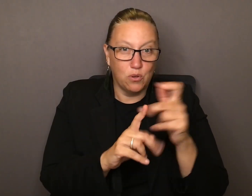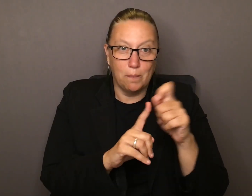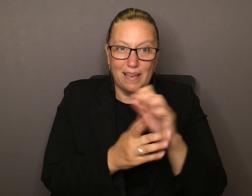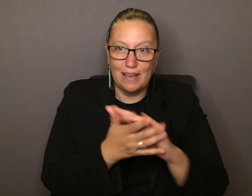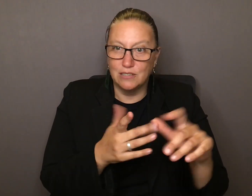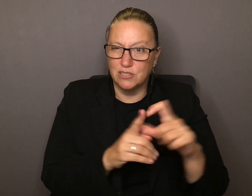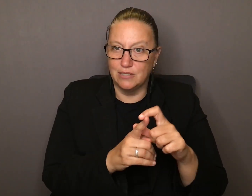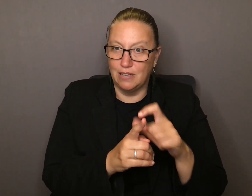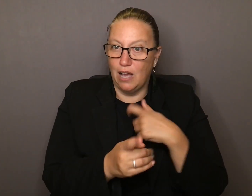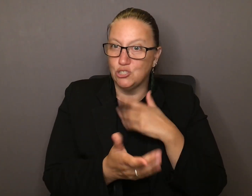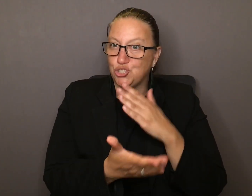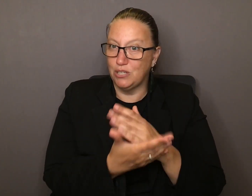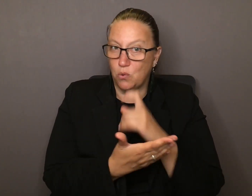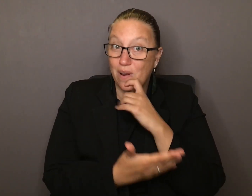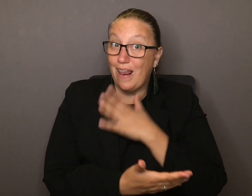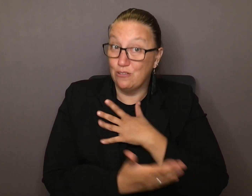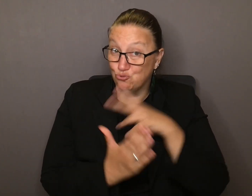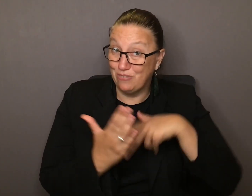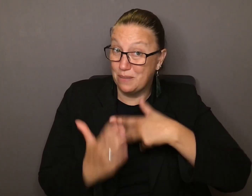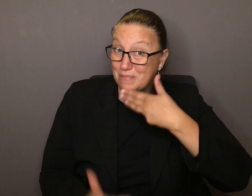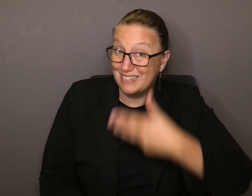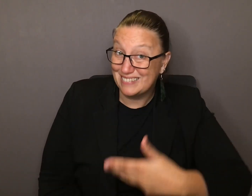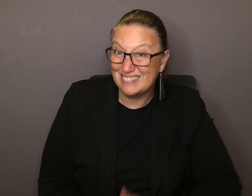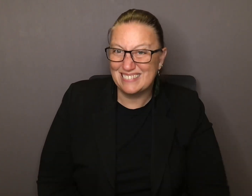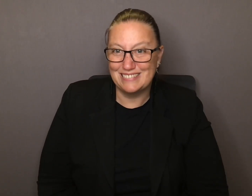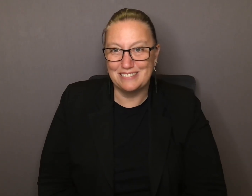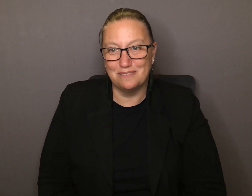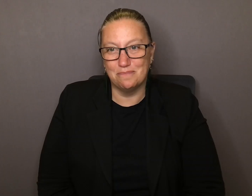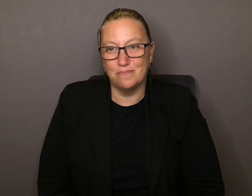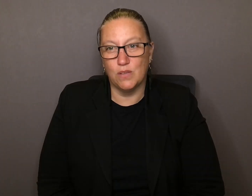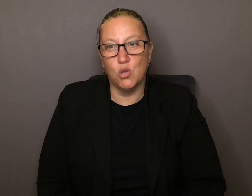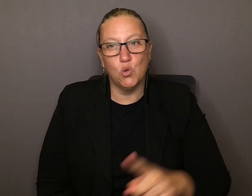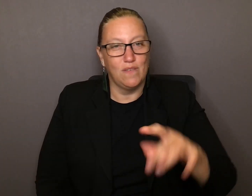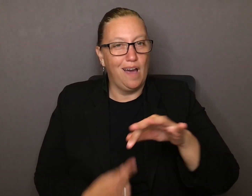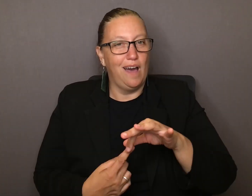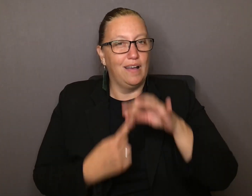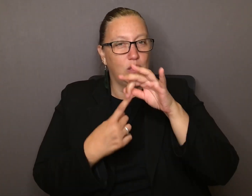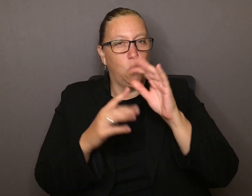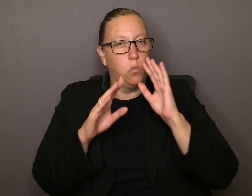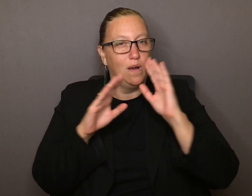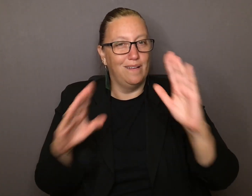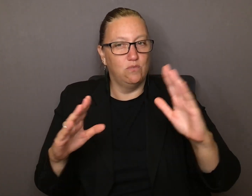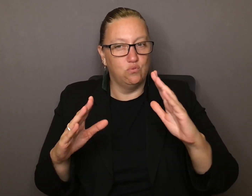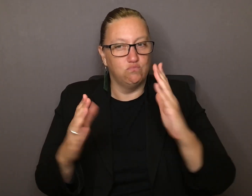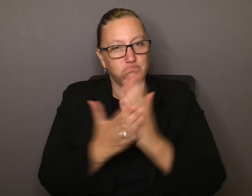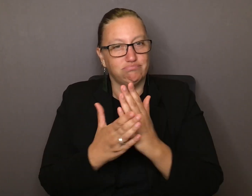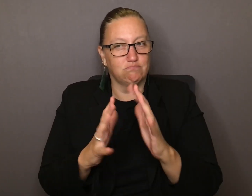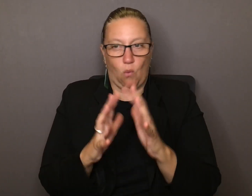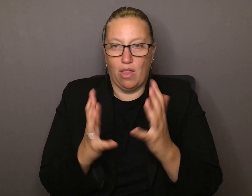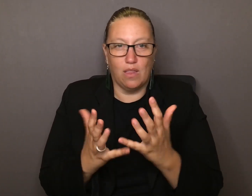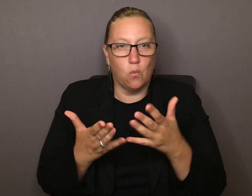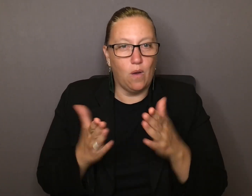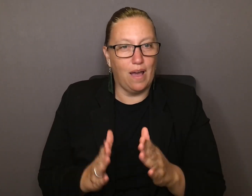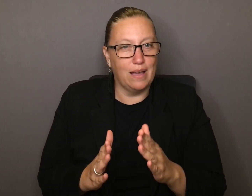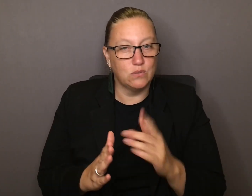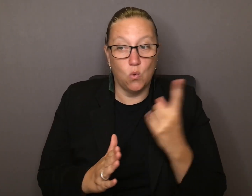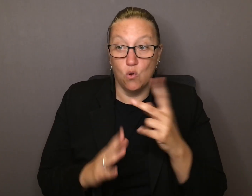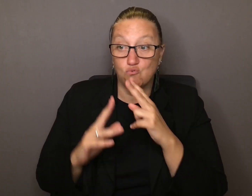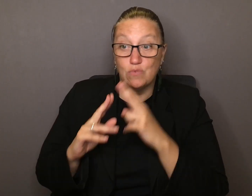I genuinely would like to read it. You've highlighted some wonderful practical ways in which researchers can connect and do